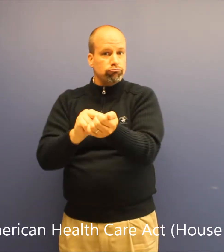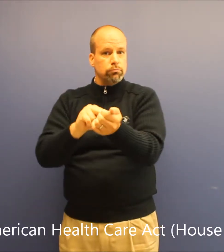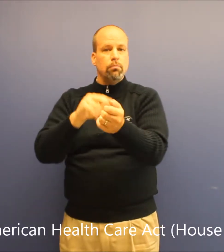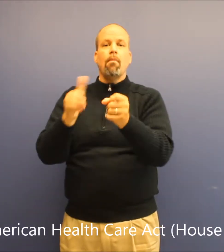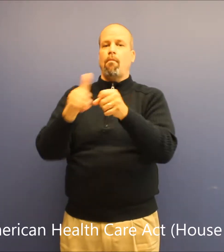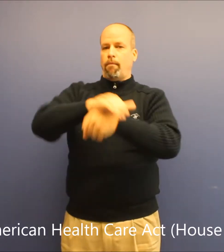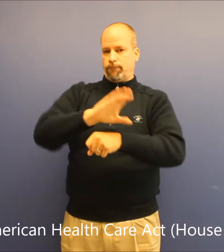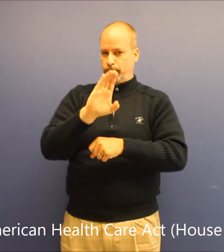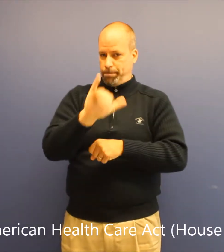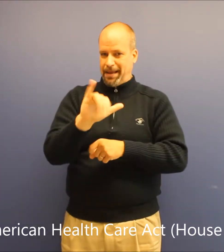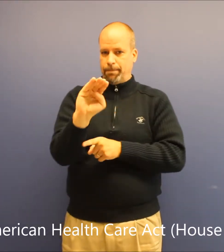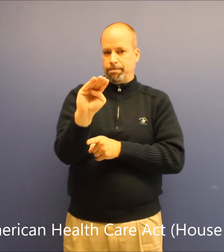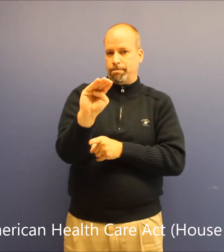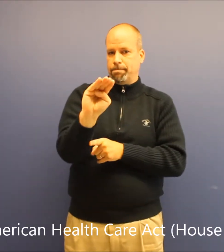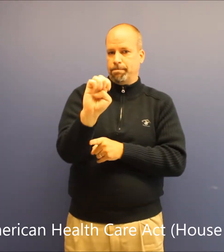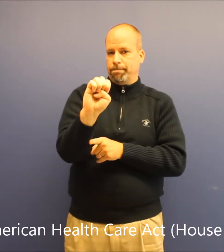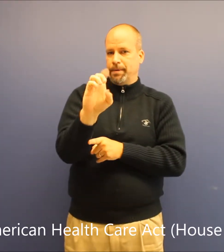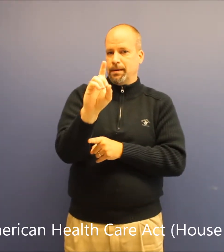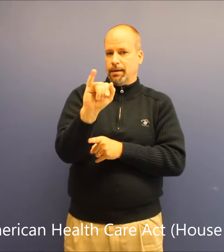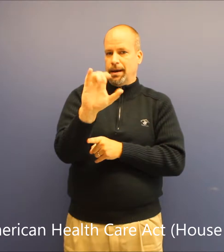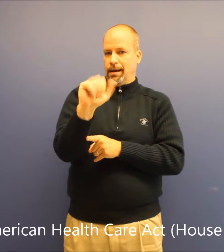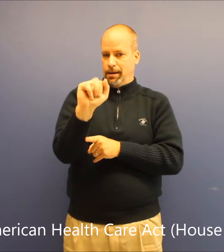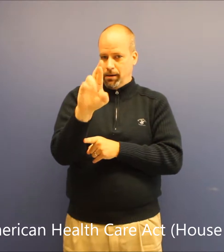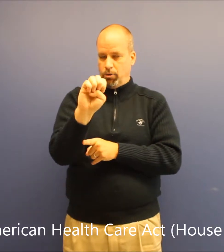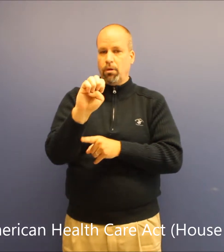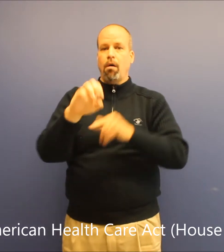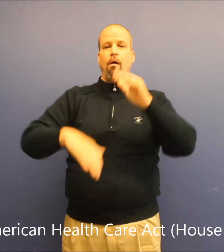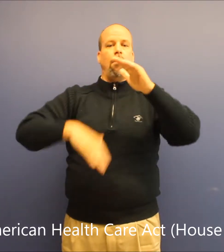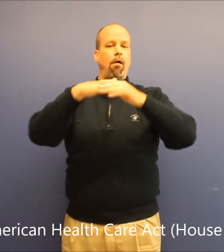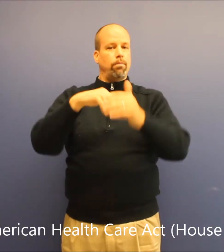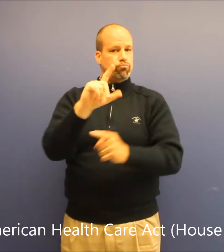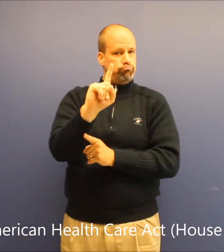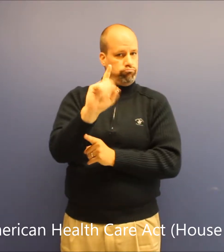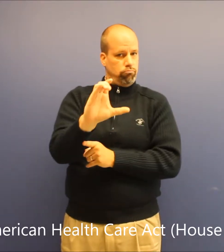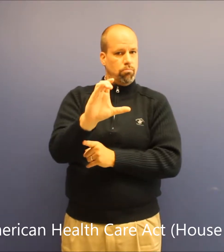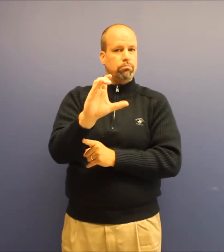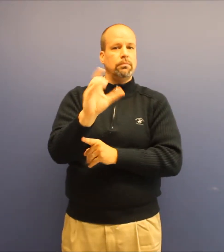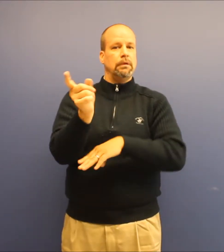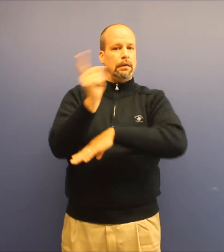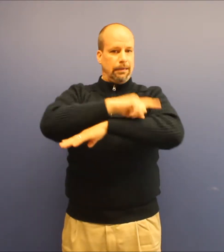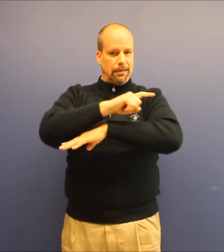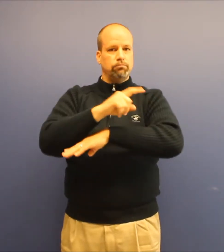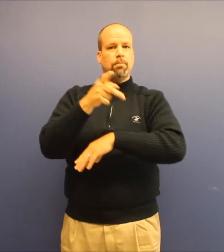skilled nursing care is covered by Medicare up to 100 days per illness.